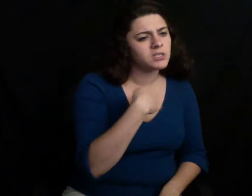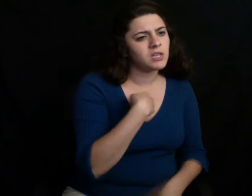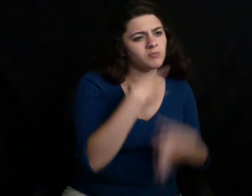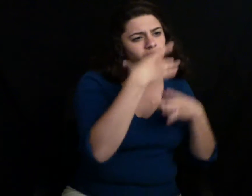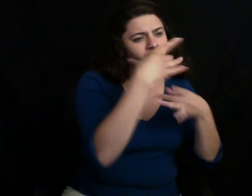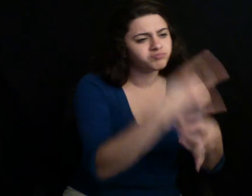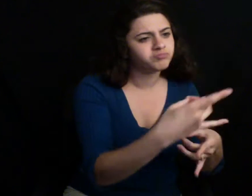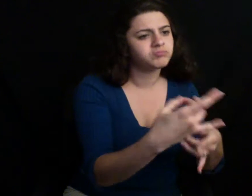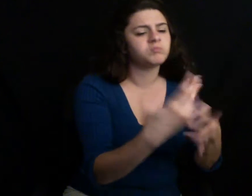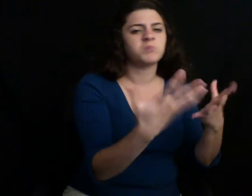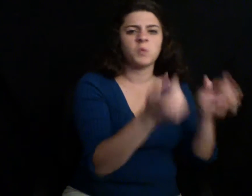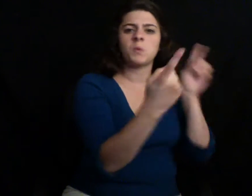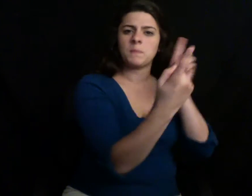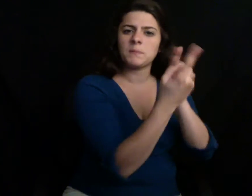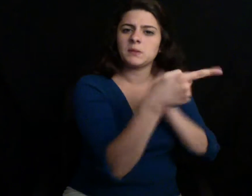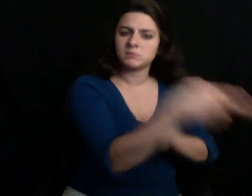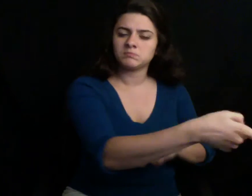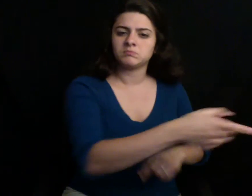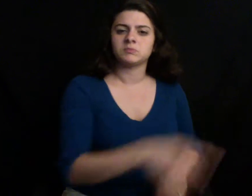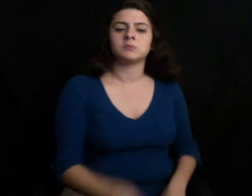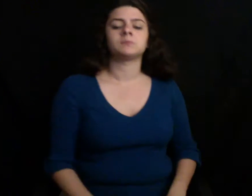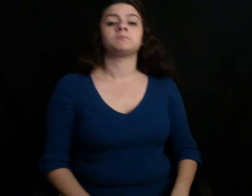hear from Daystorm, a word from our sponsors.